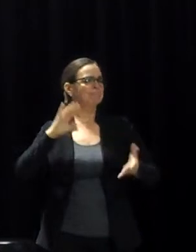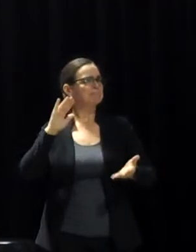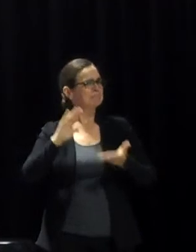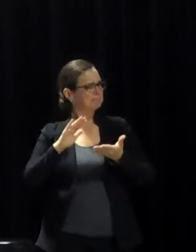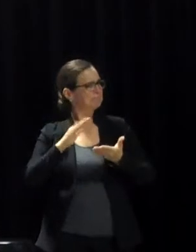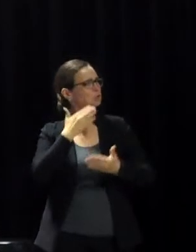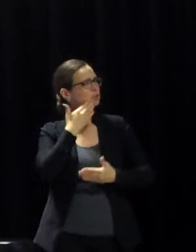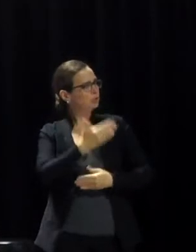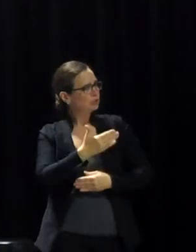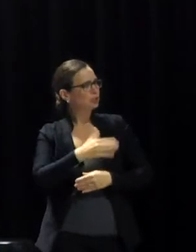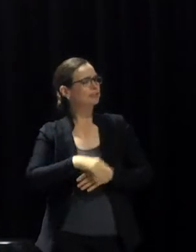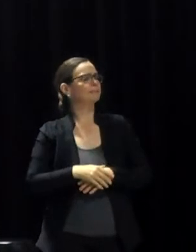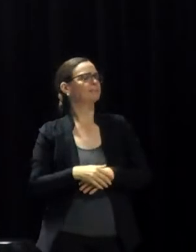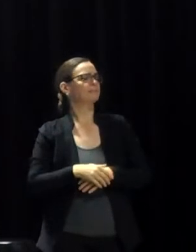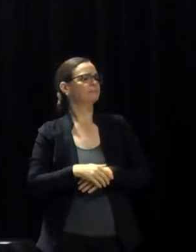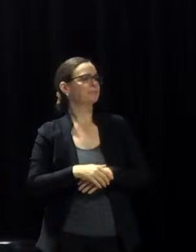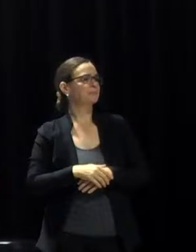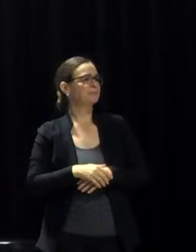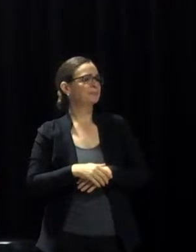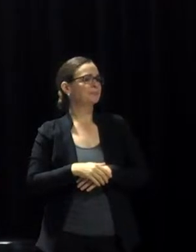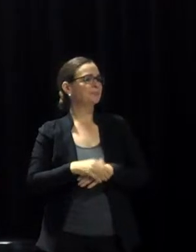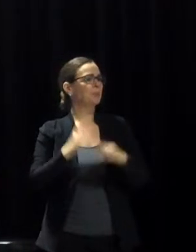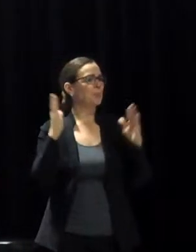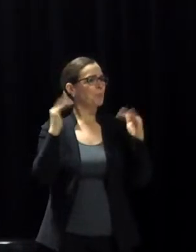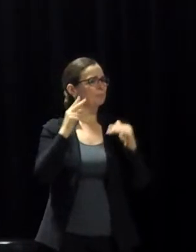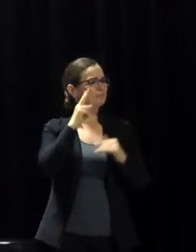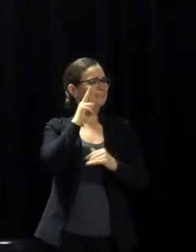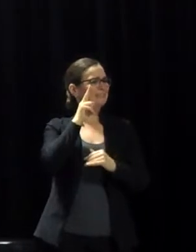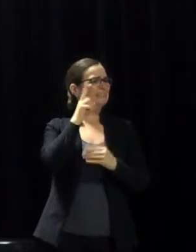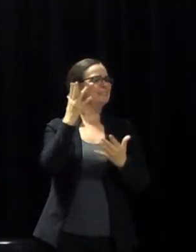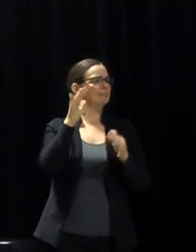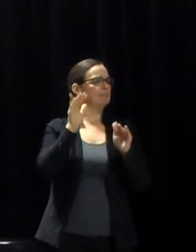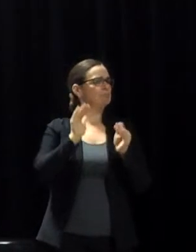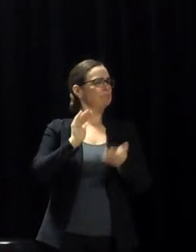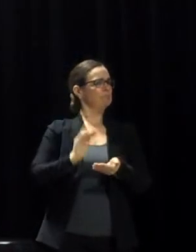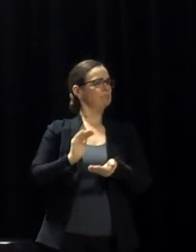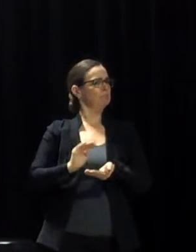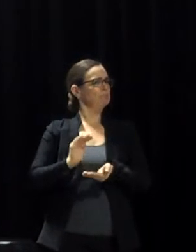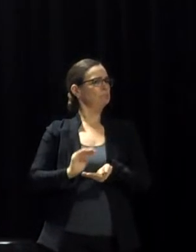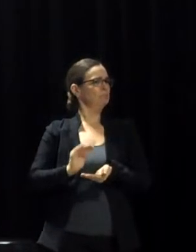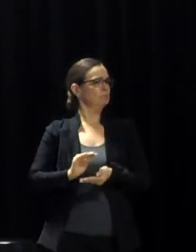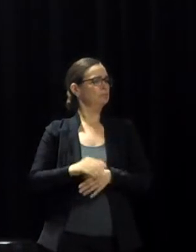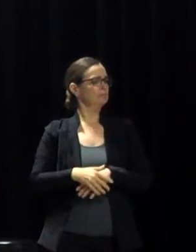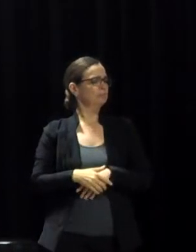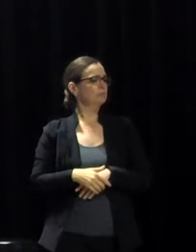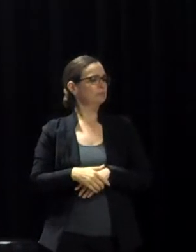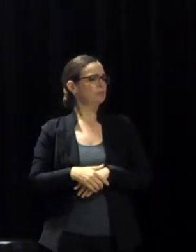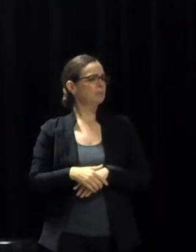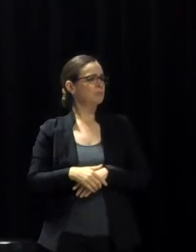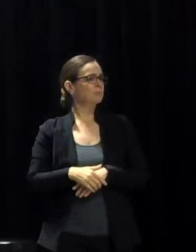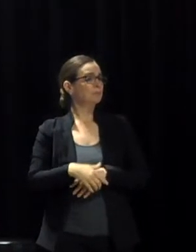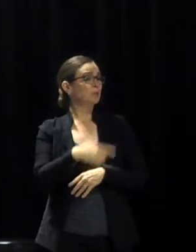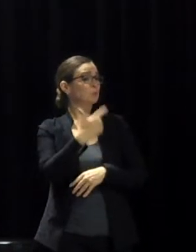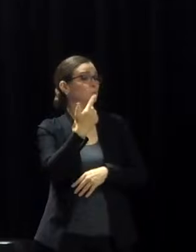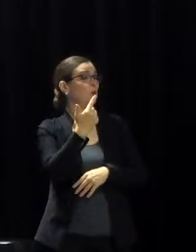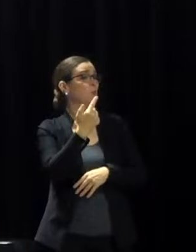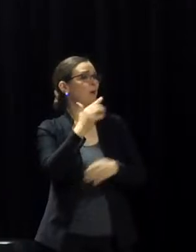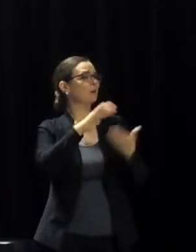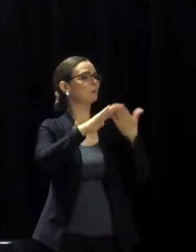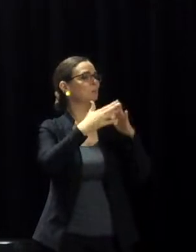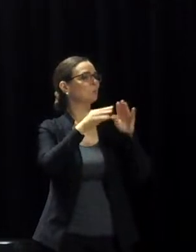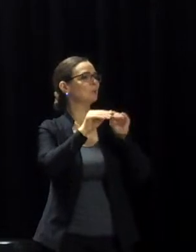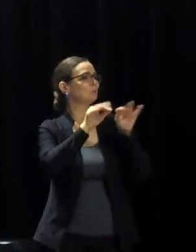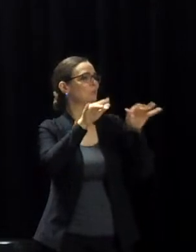good. Hopefully it stays there. Then we had 21 community spread, of which 11 of them are from a